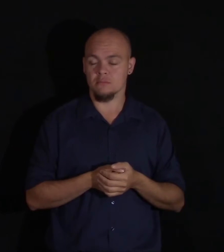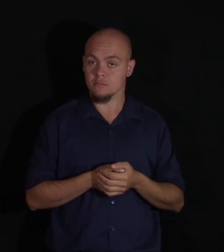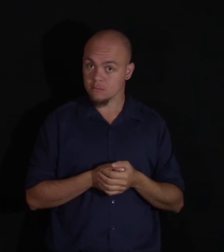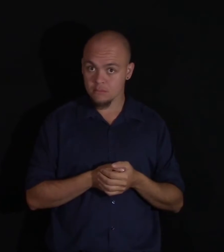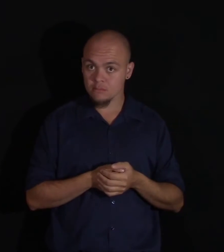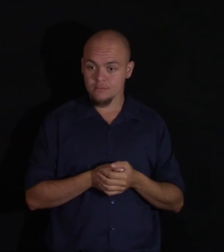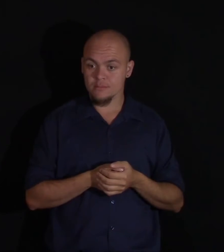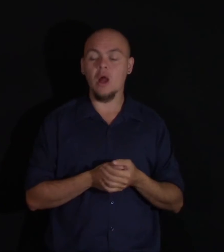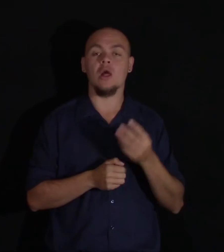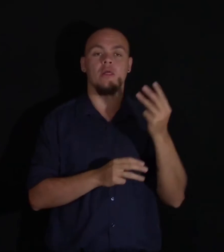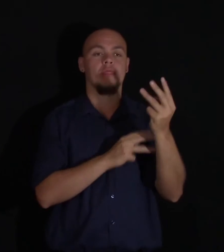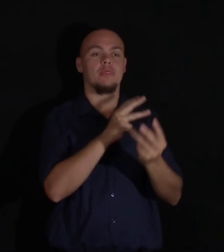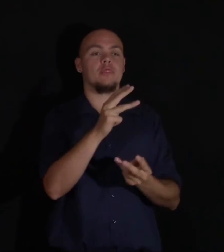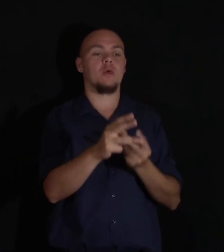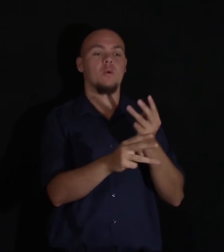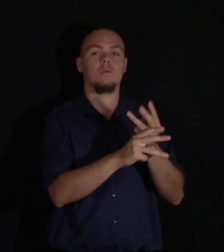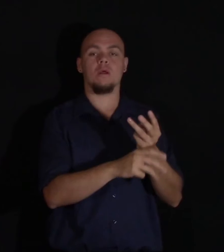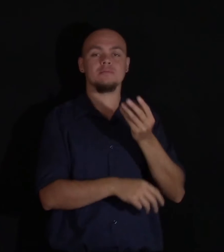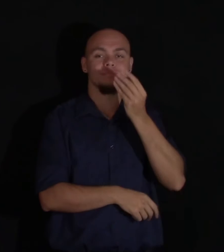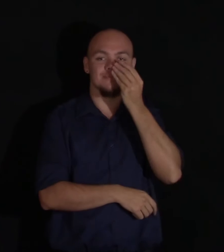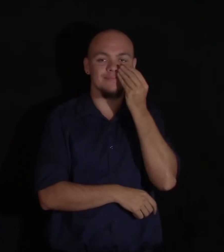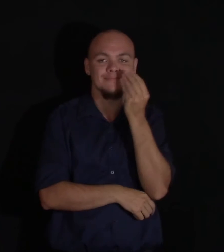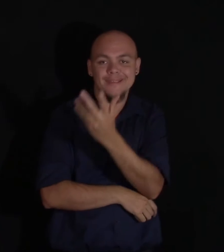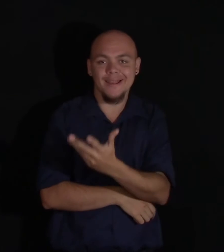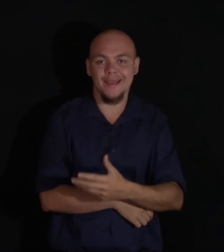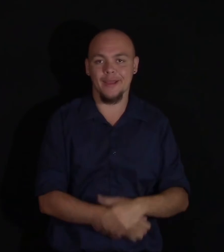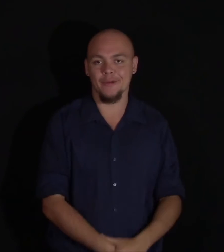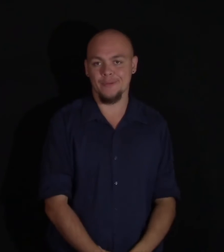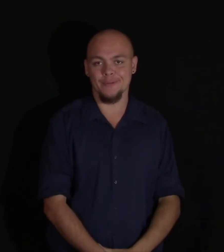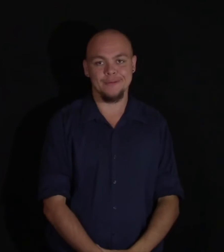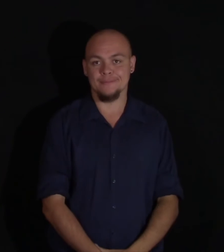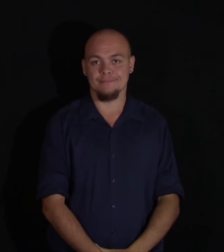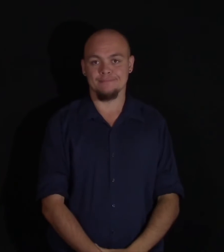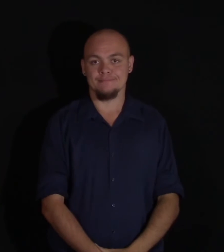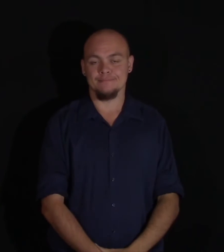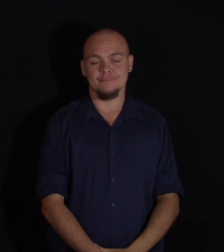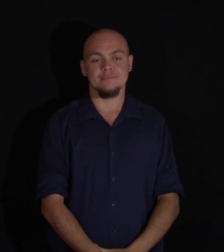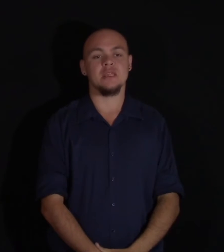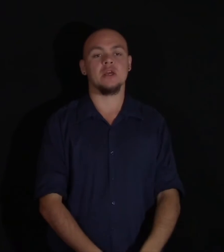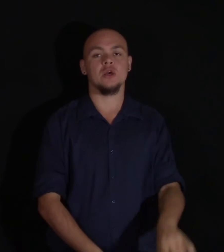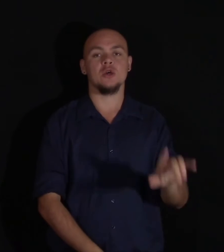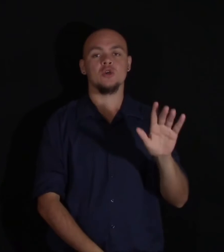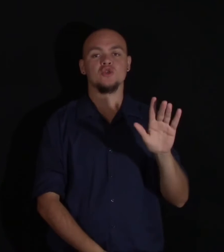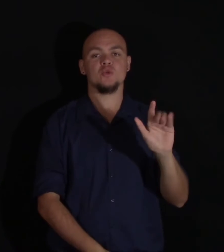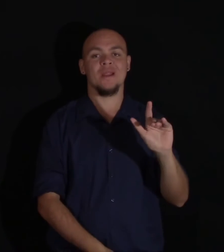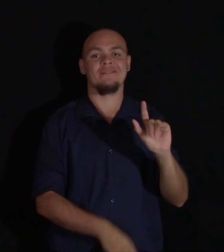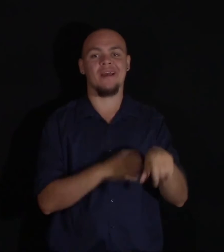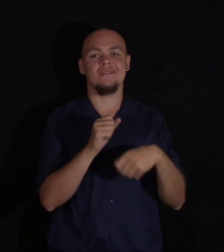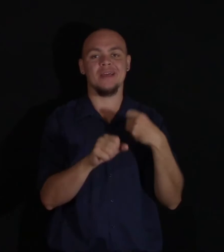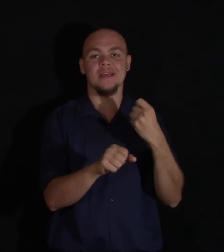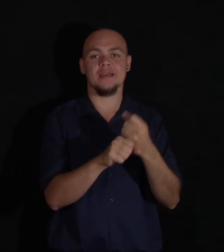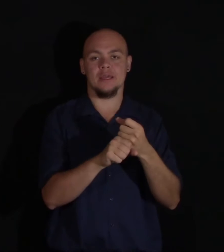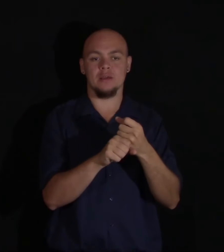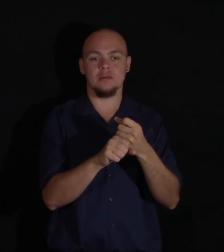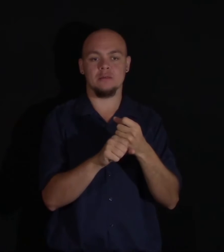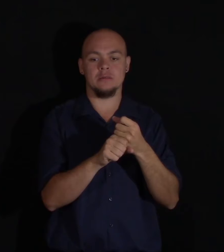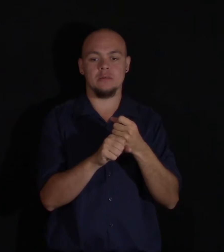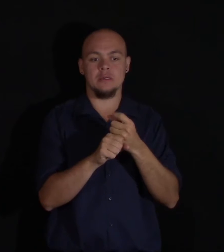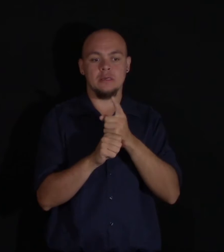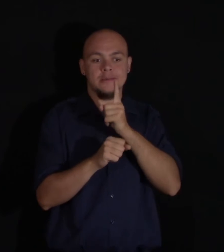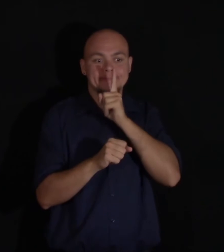The world didn't care. I had spent 25 years nurturing